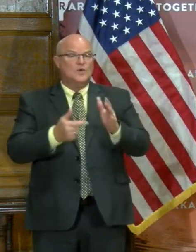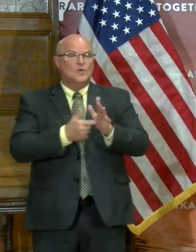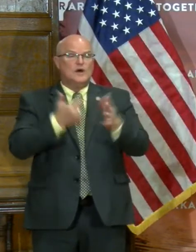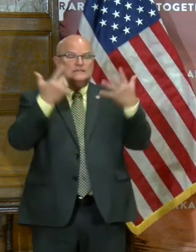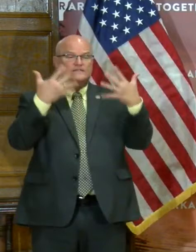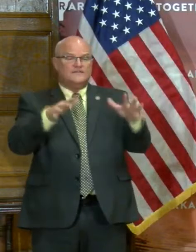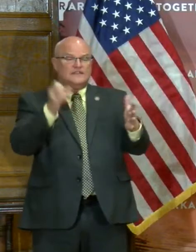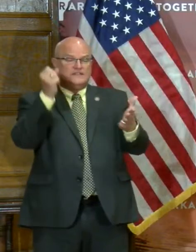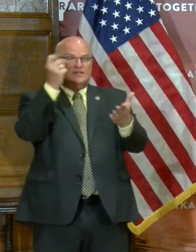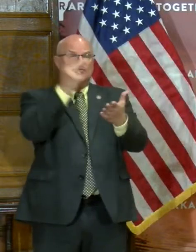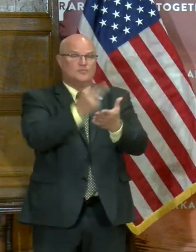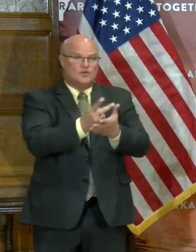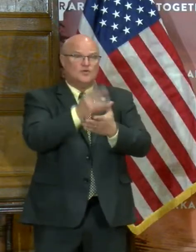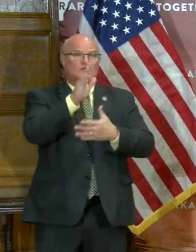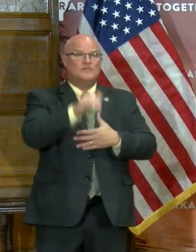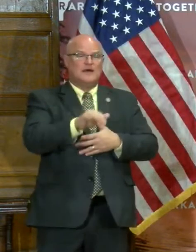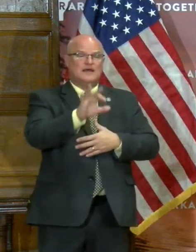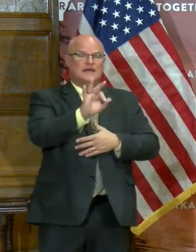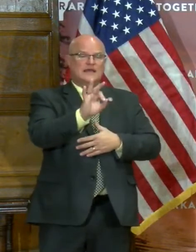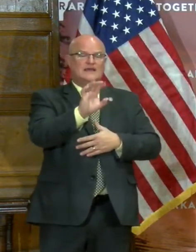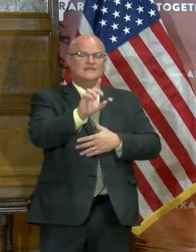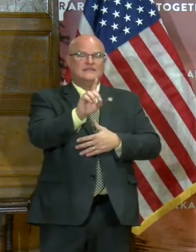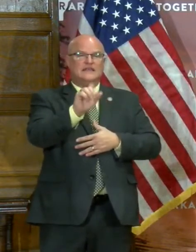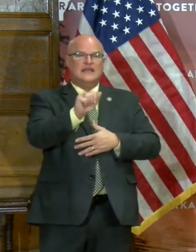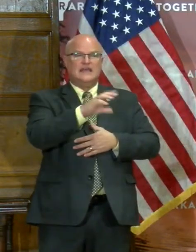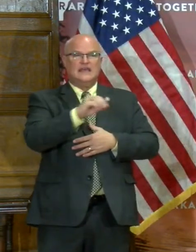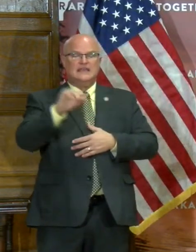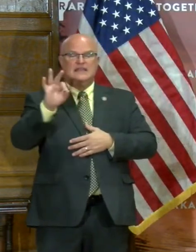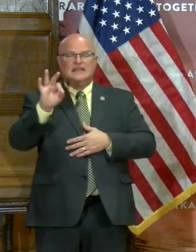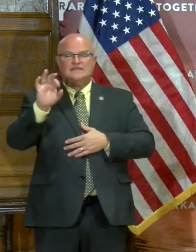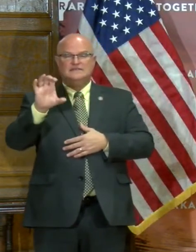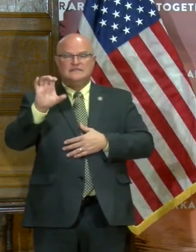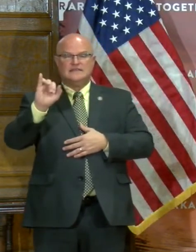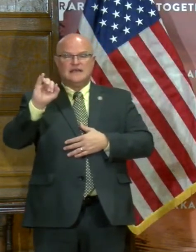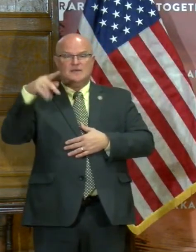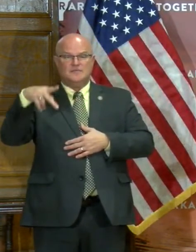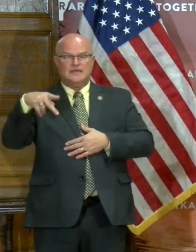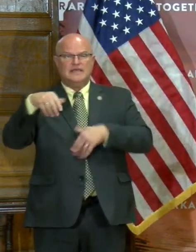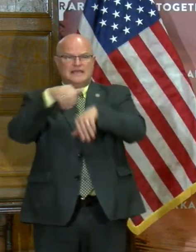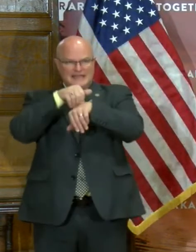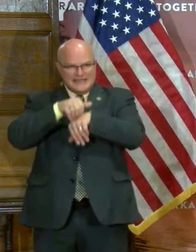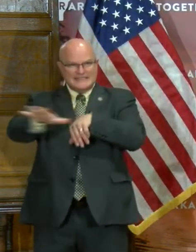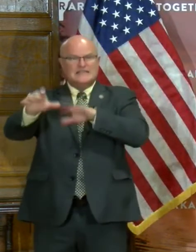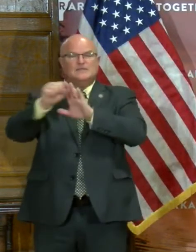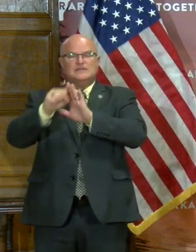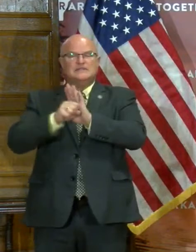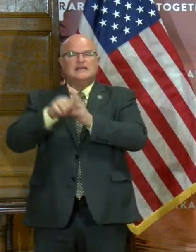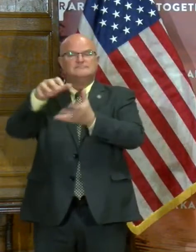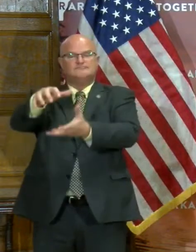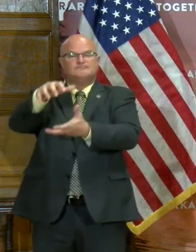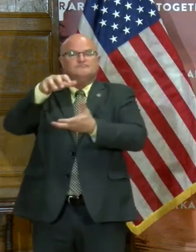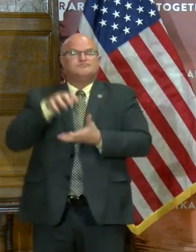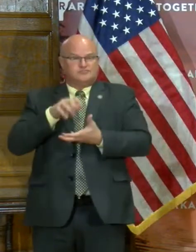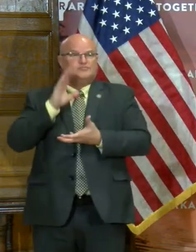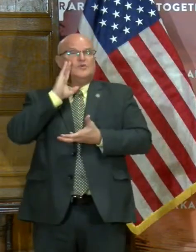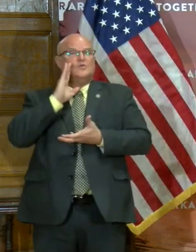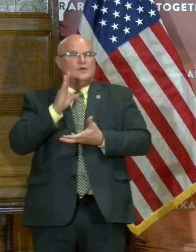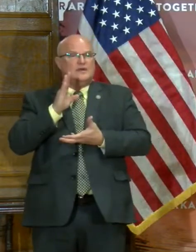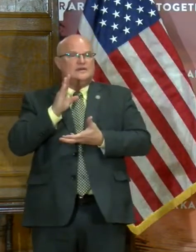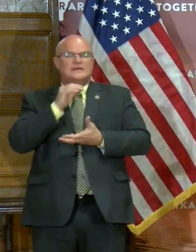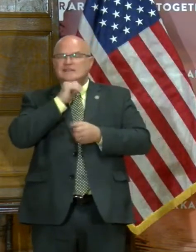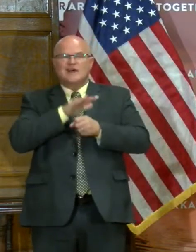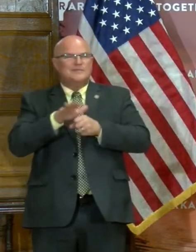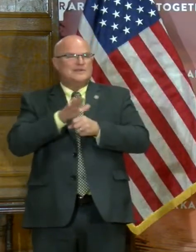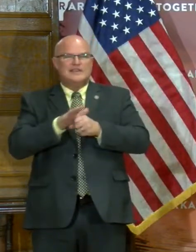been approved by both the FDA and the ACIP, they will be shipped to the states. We will receive an allotment. That allotment will not be